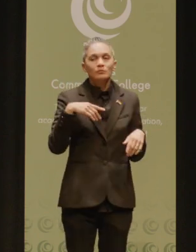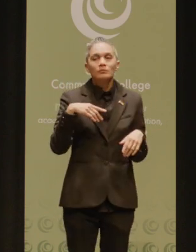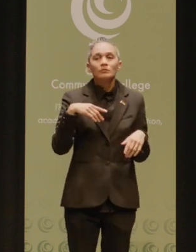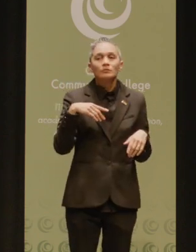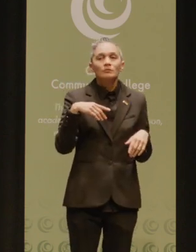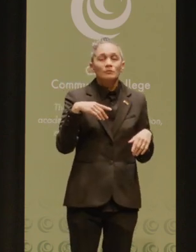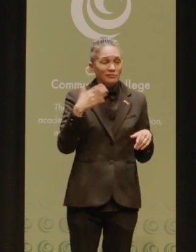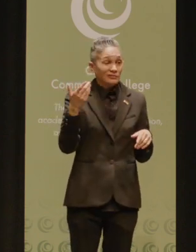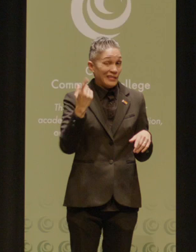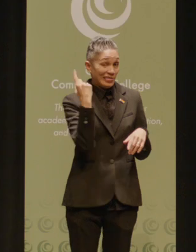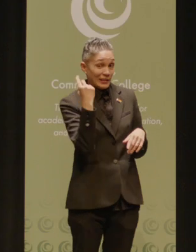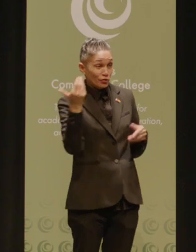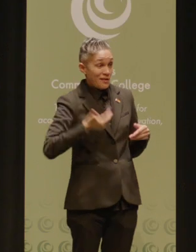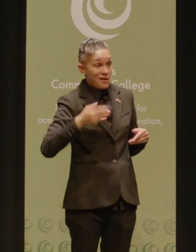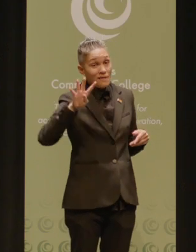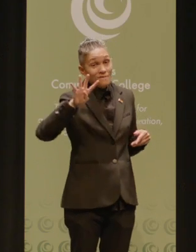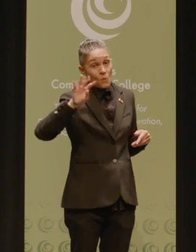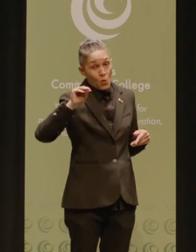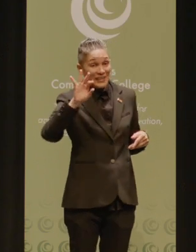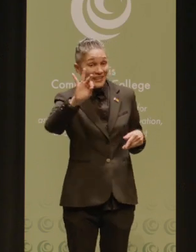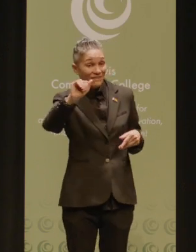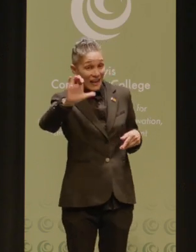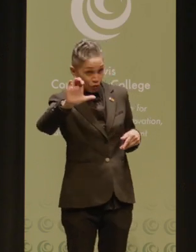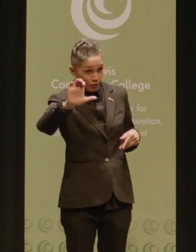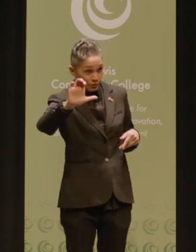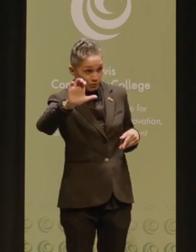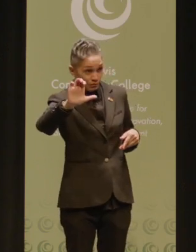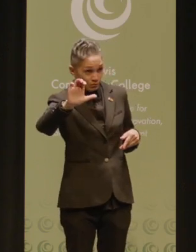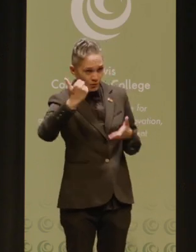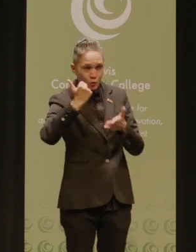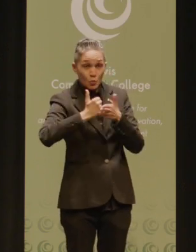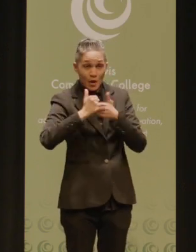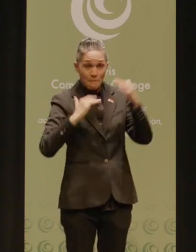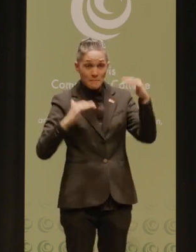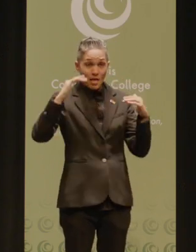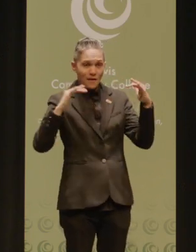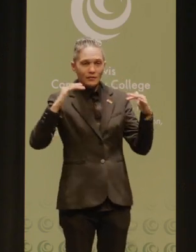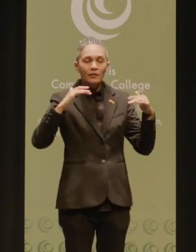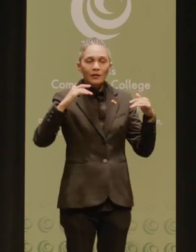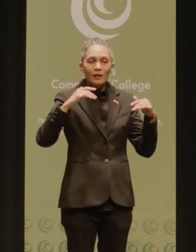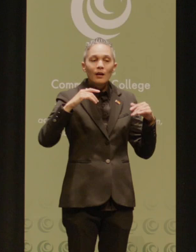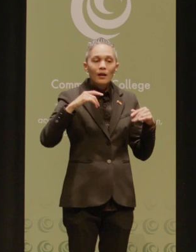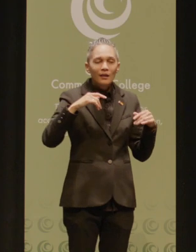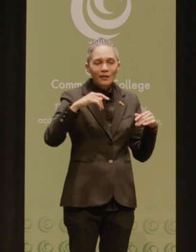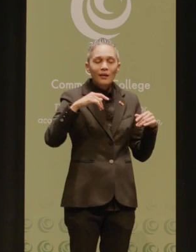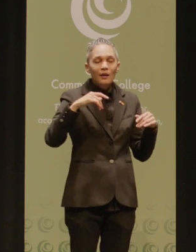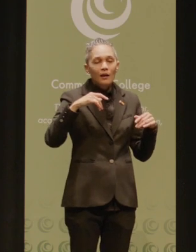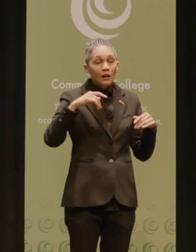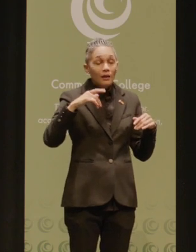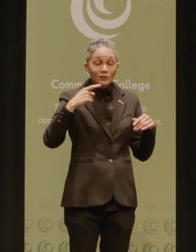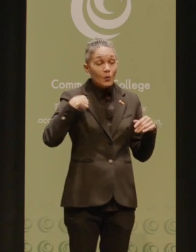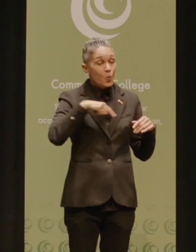minute. Last year, we hired 40 faculty, and that was to help level set. Remember I said when I first got here, the ratios were a little off? We